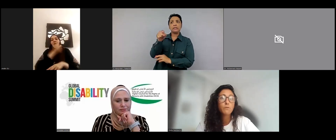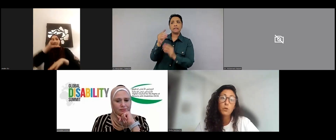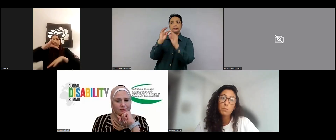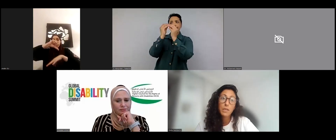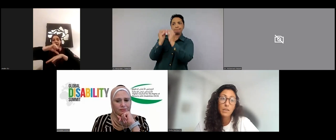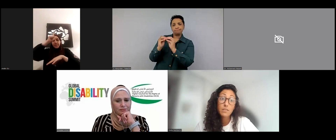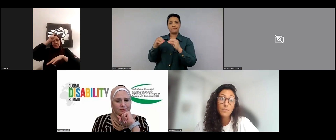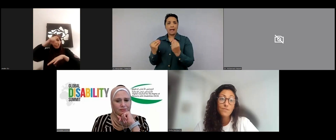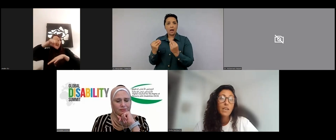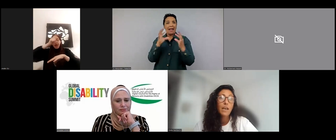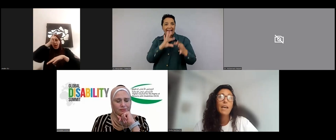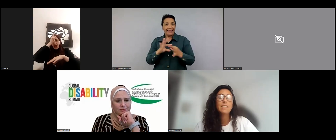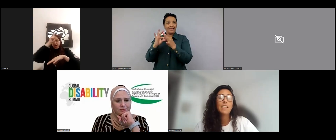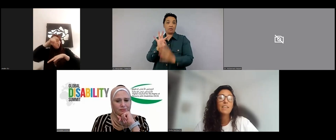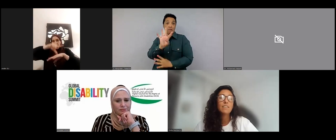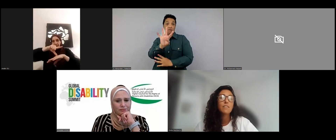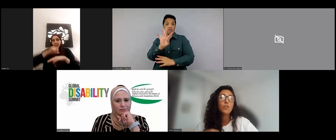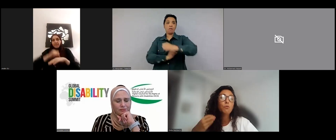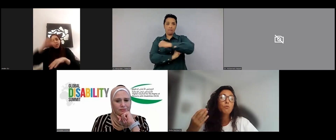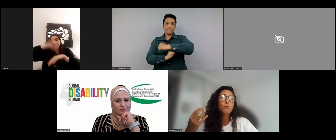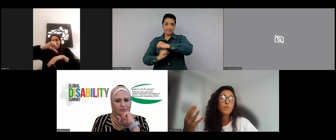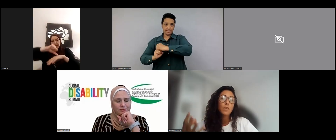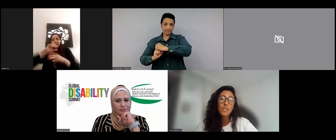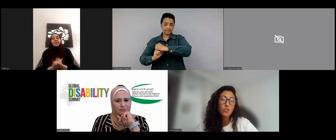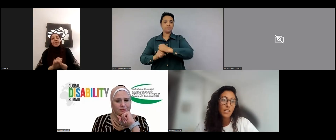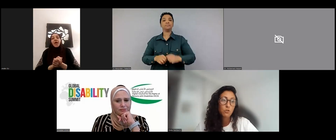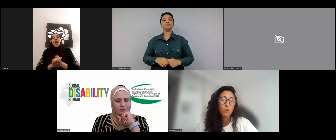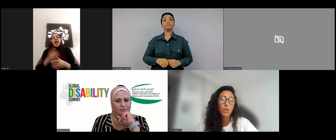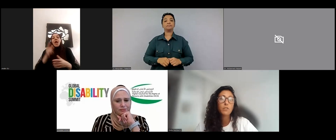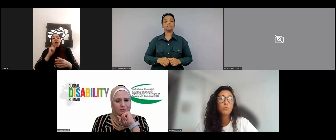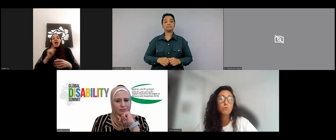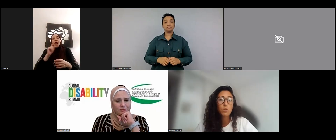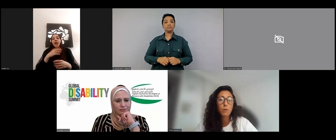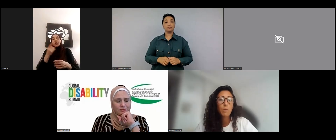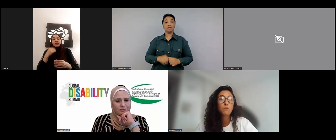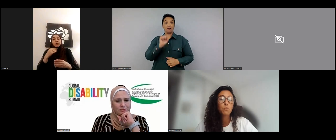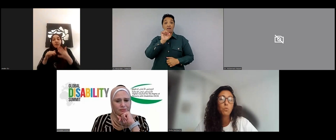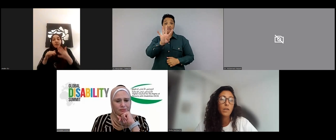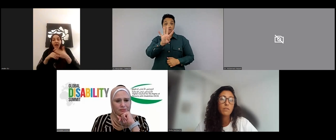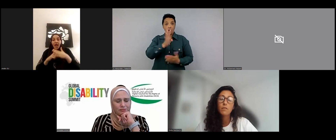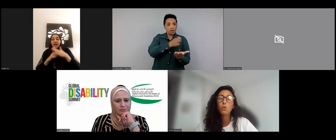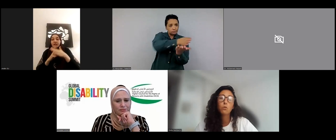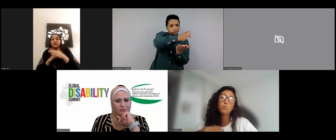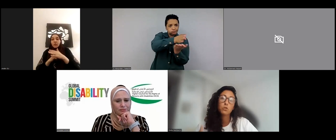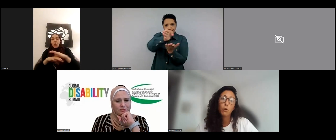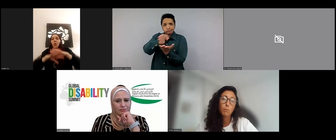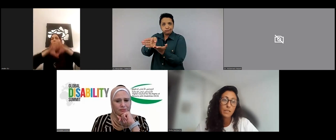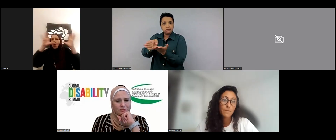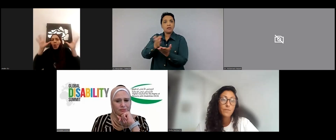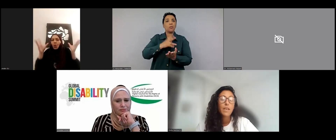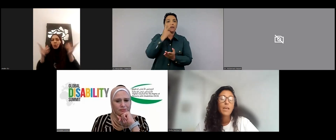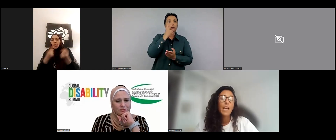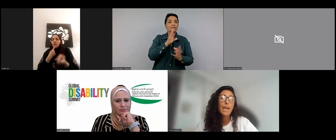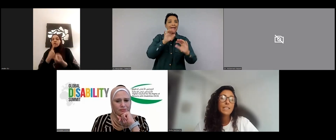these 4 pillars, and then use each session to talk about 1 or more